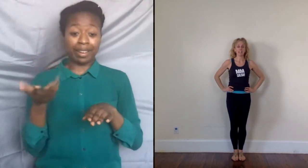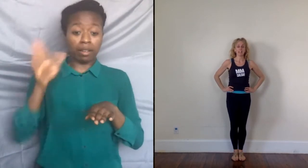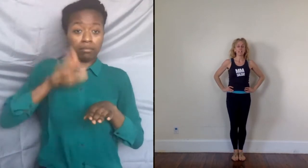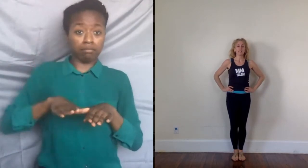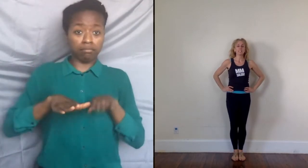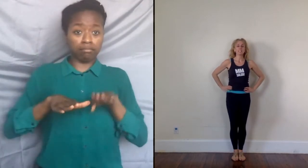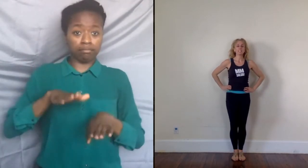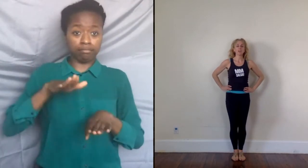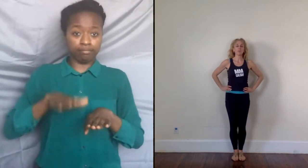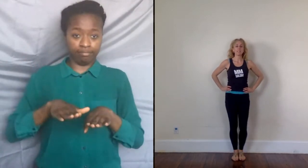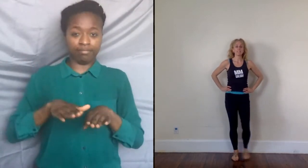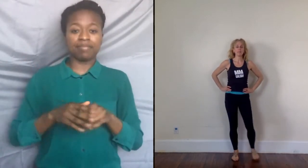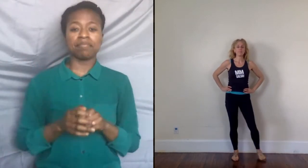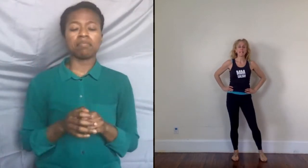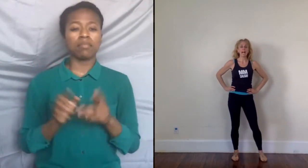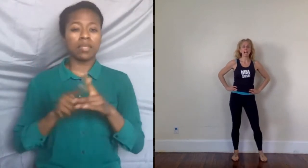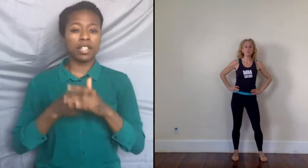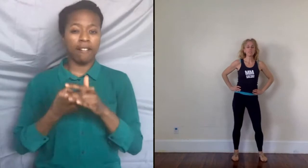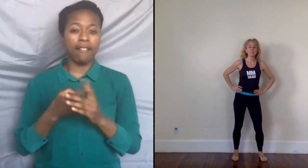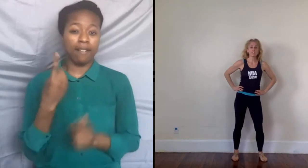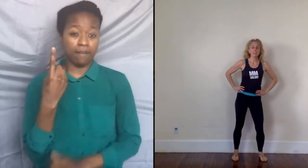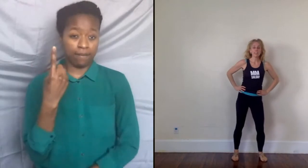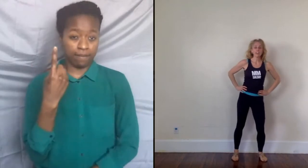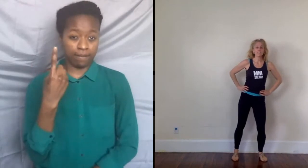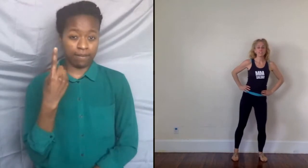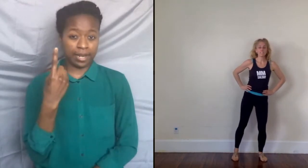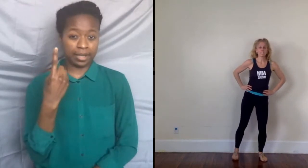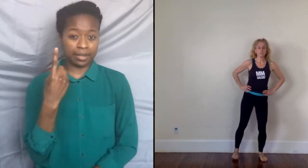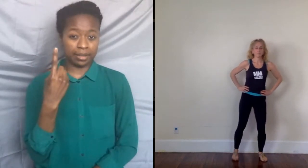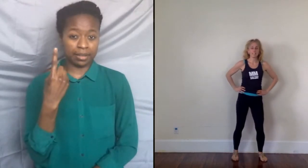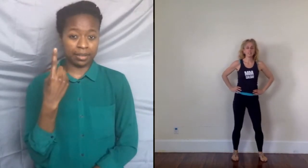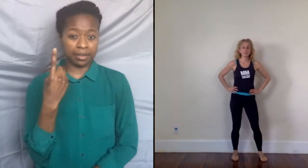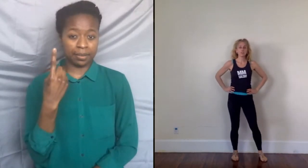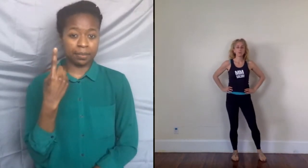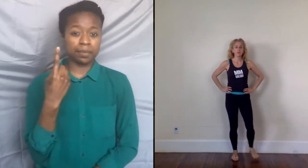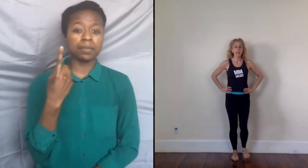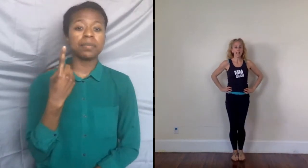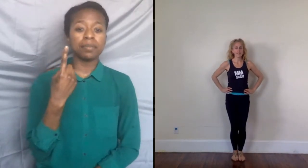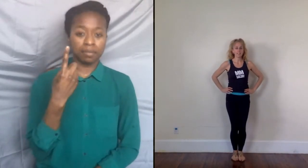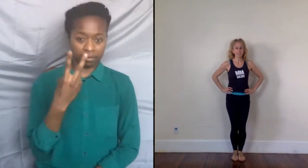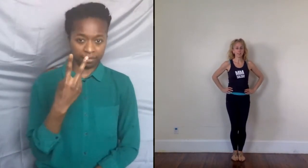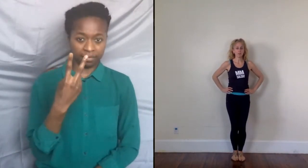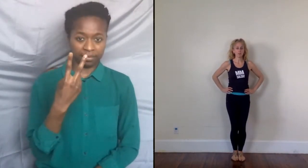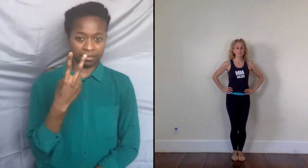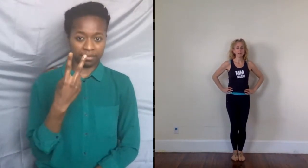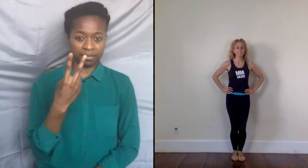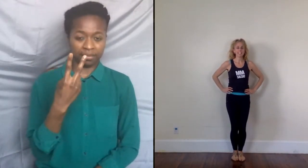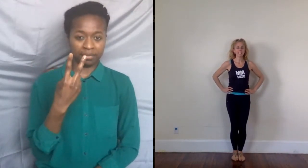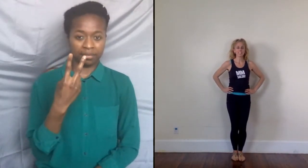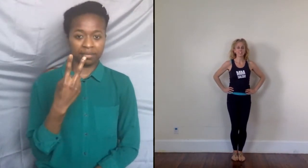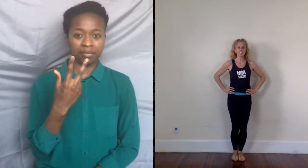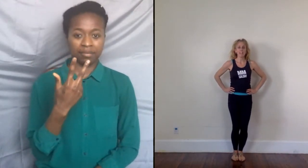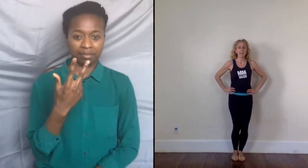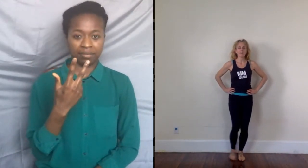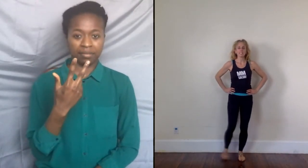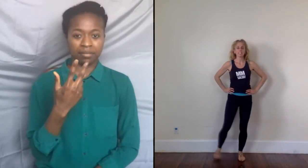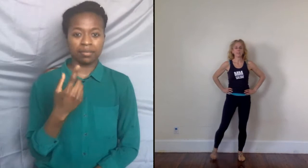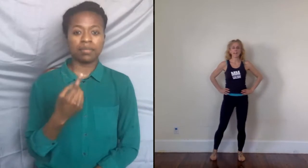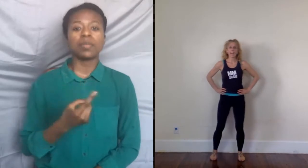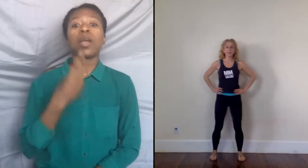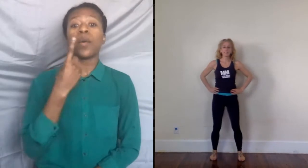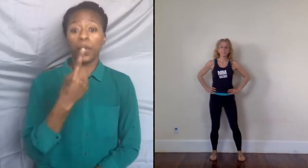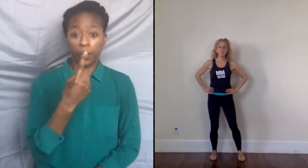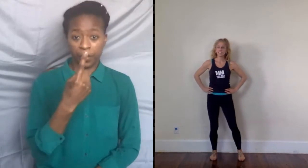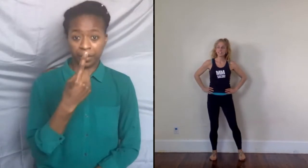again. So let's start by stepping out. That foot stays in place, 2 and 3. We're right back in the center. And we